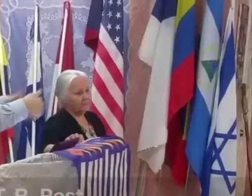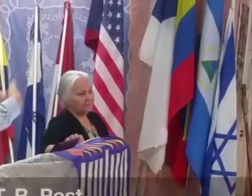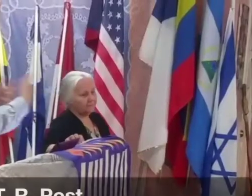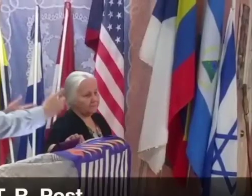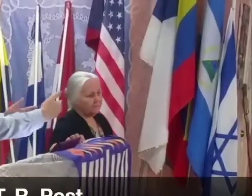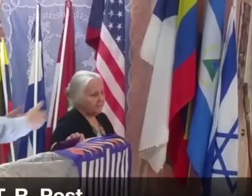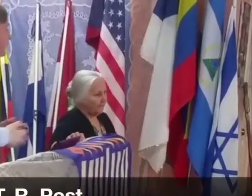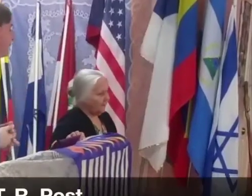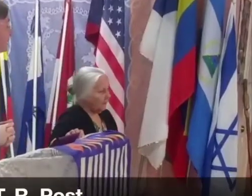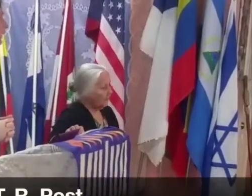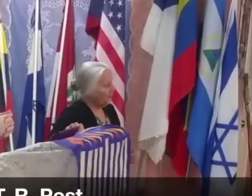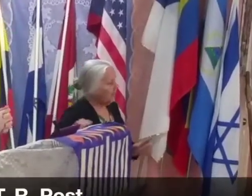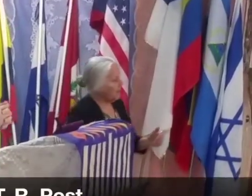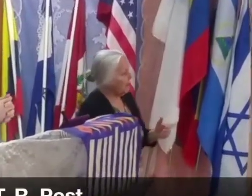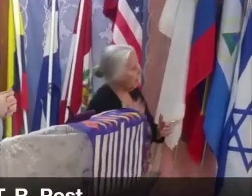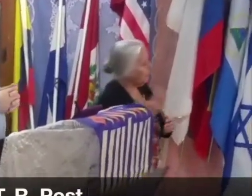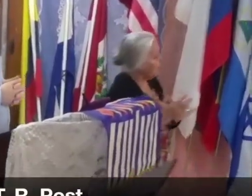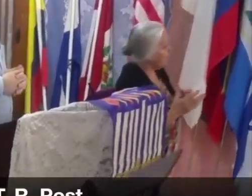peculiar incidents happening